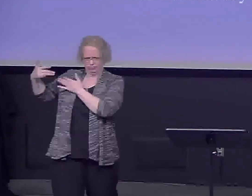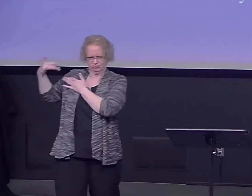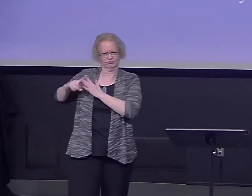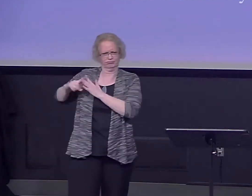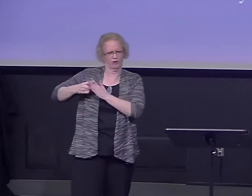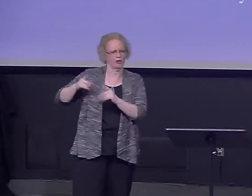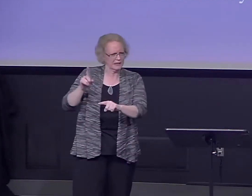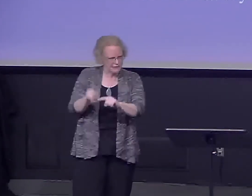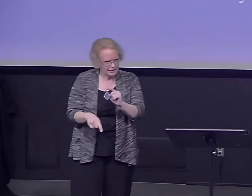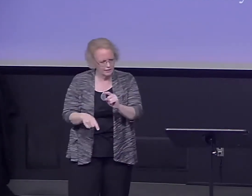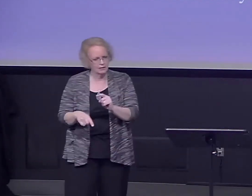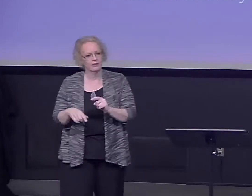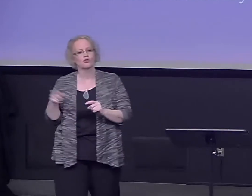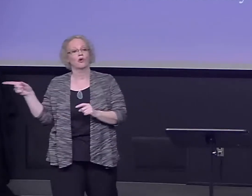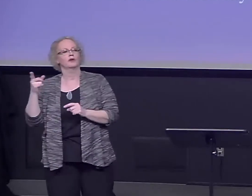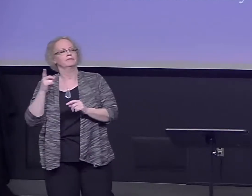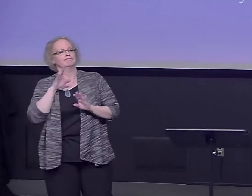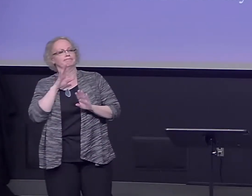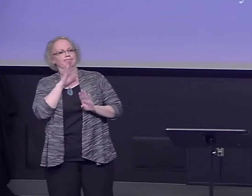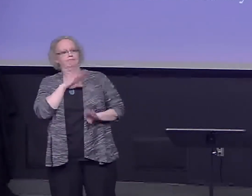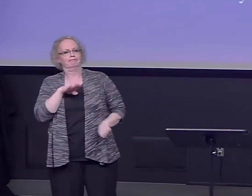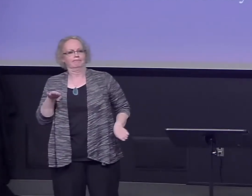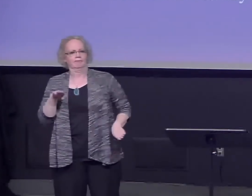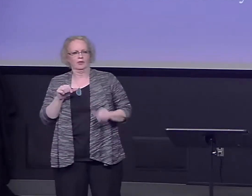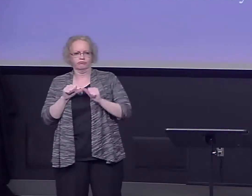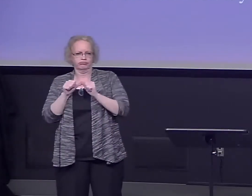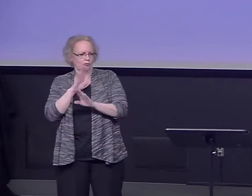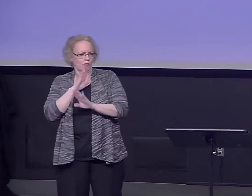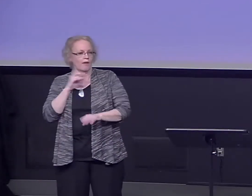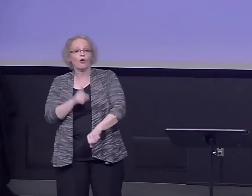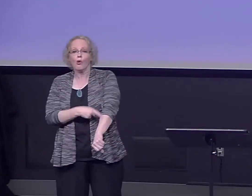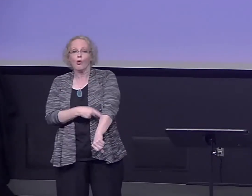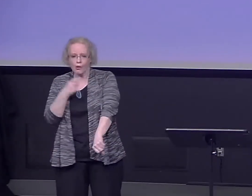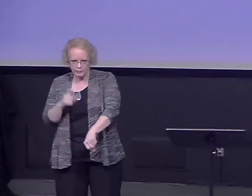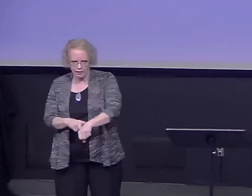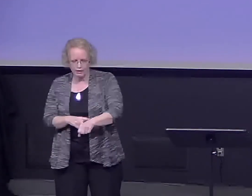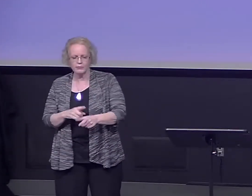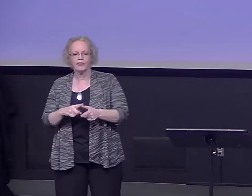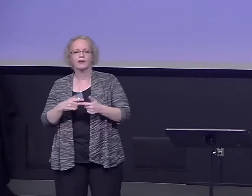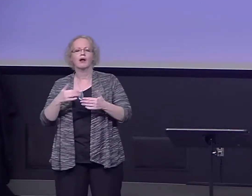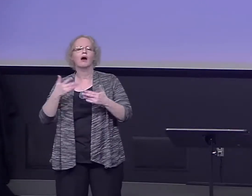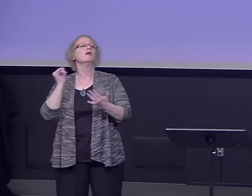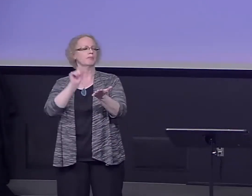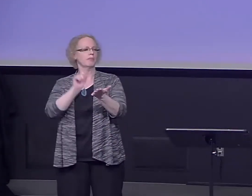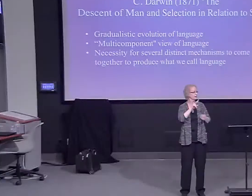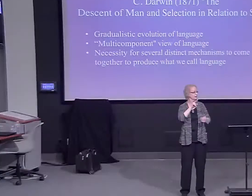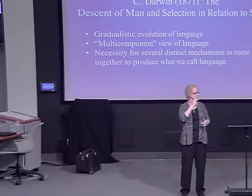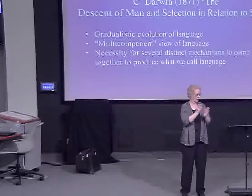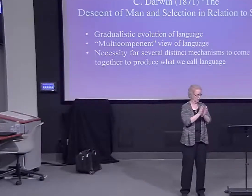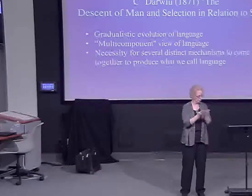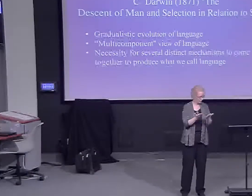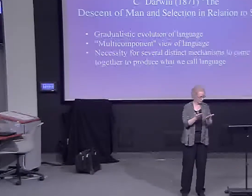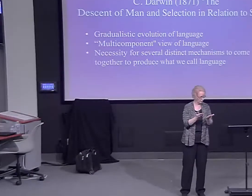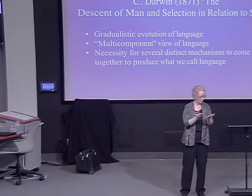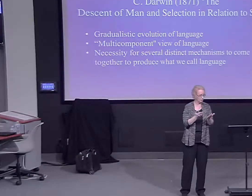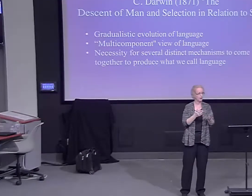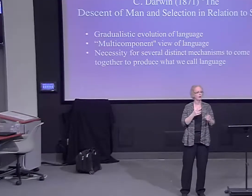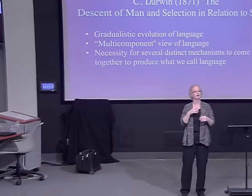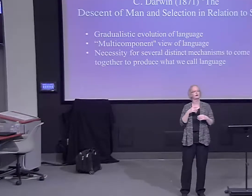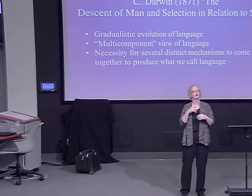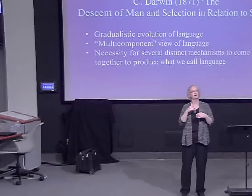he stayed quiet for a long time. And it wasn't until he published his second book, Descent of Man and Selection in Relation to